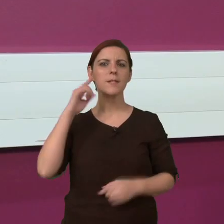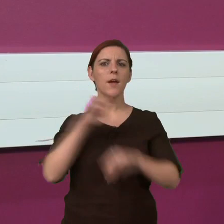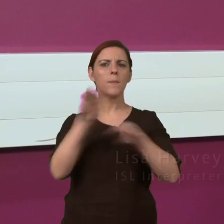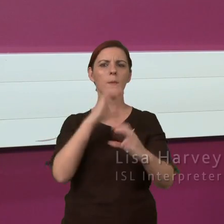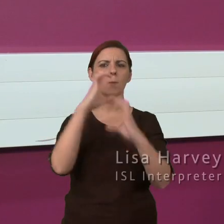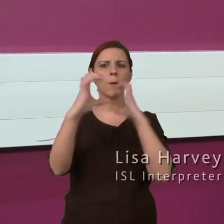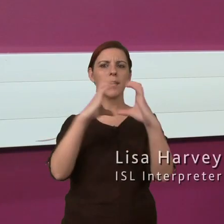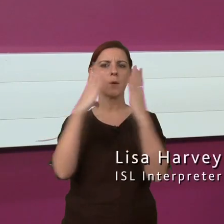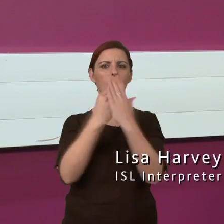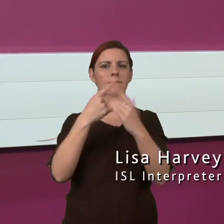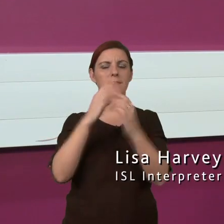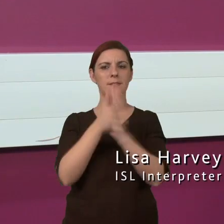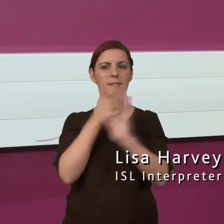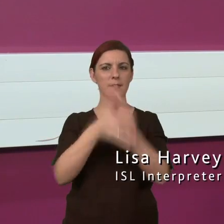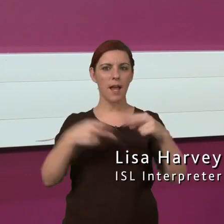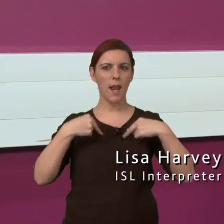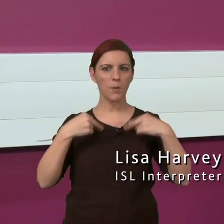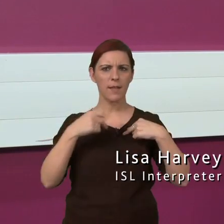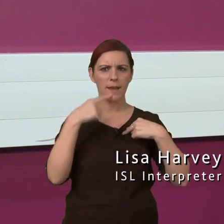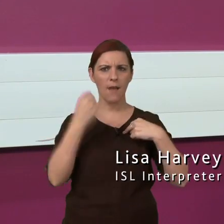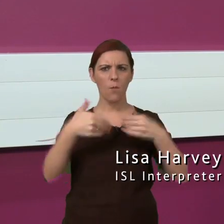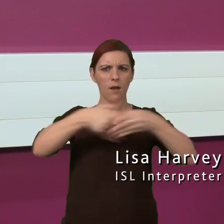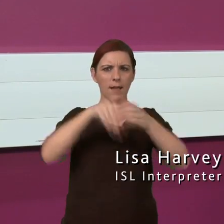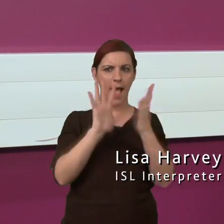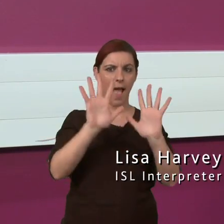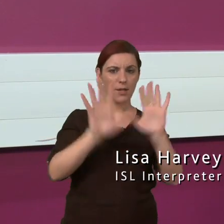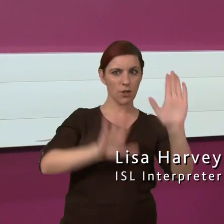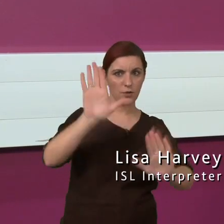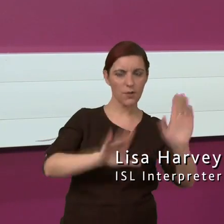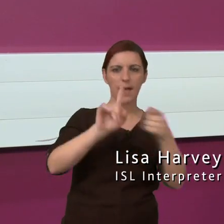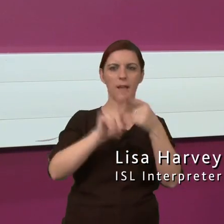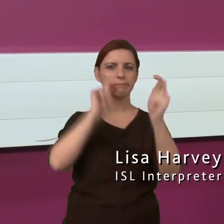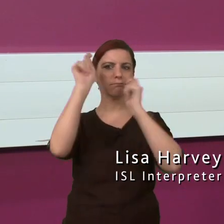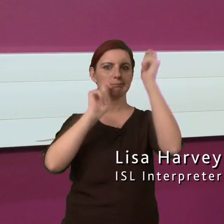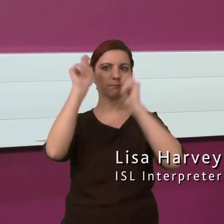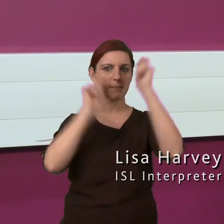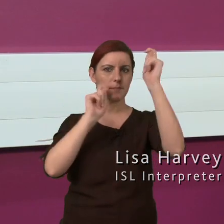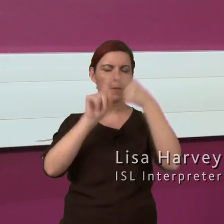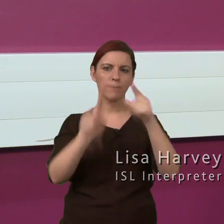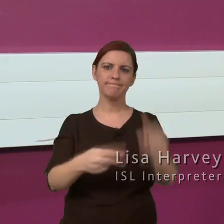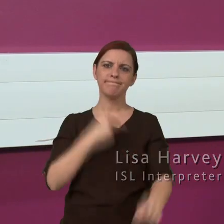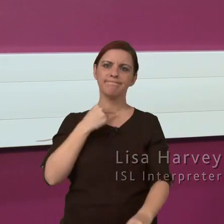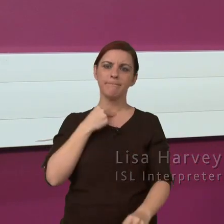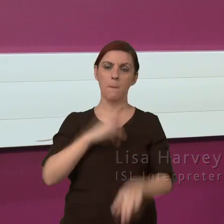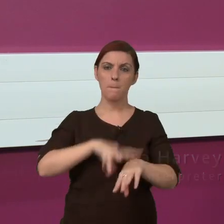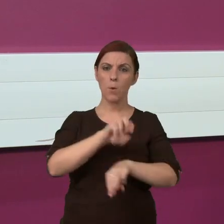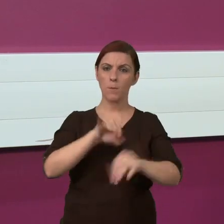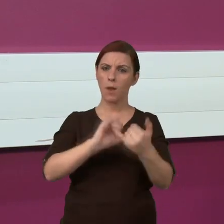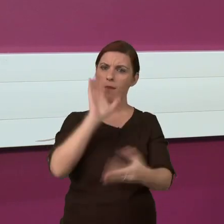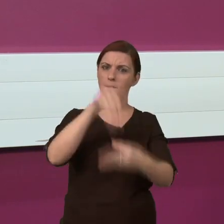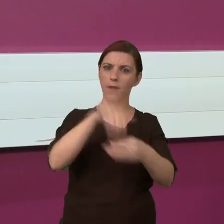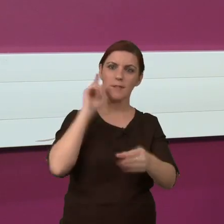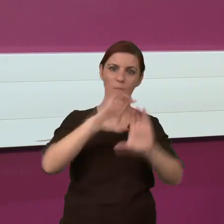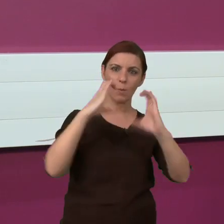Deaf people communicate using sign language, which incorporates hand gestures and facial expressions. Unfortunately, most